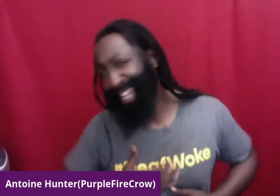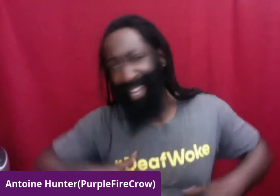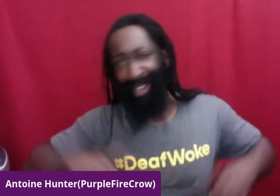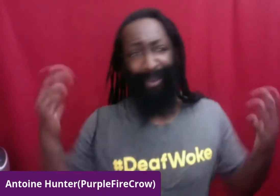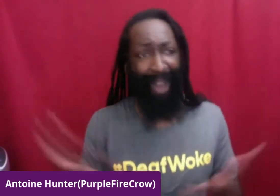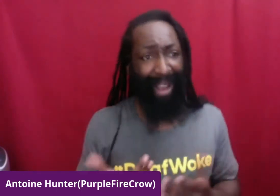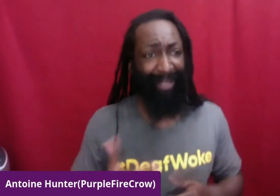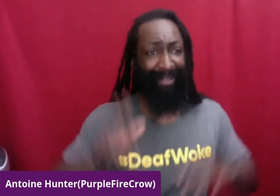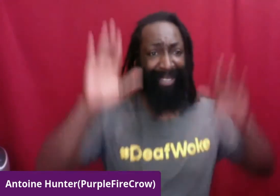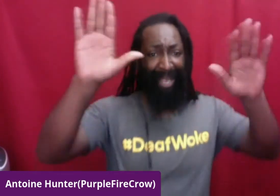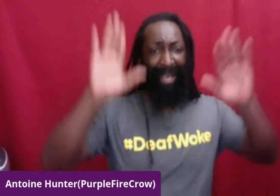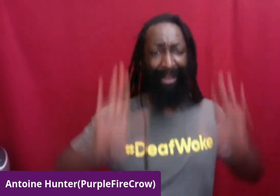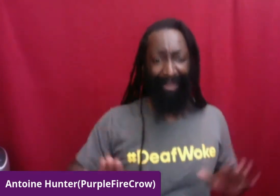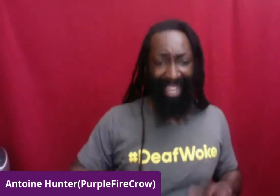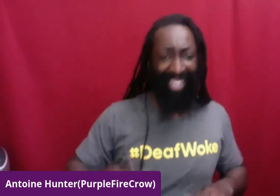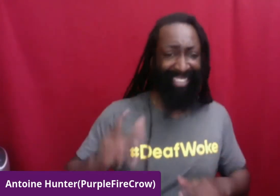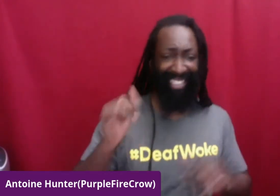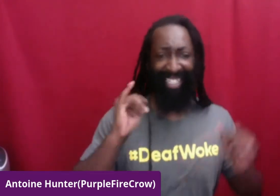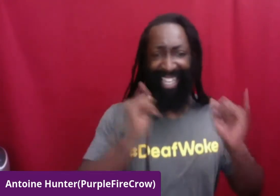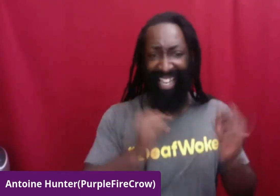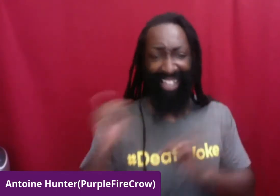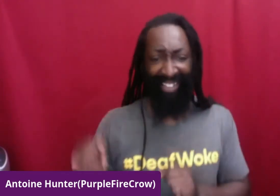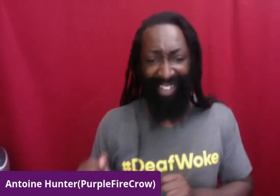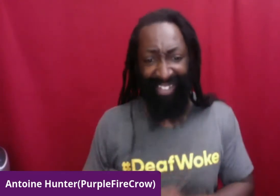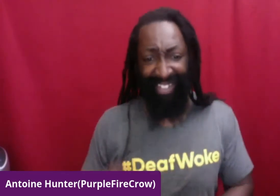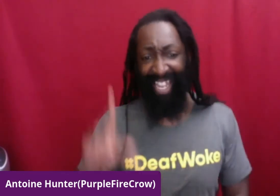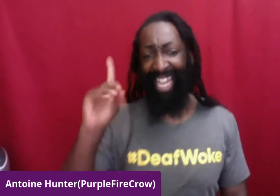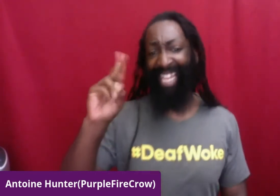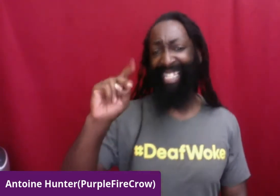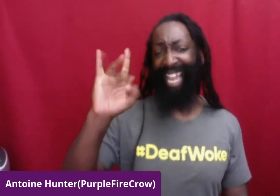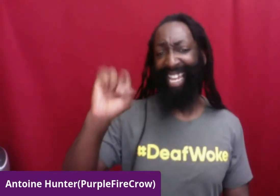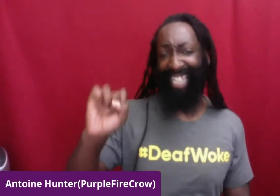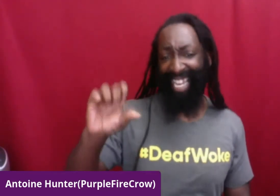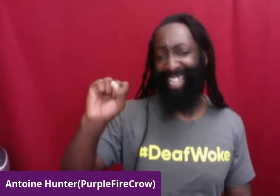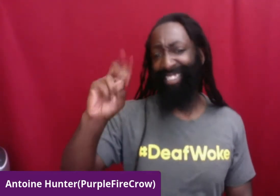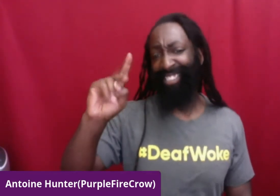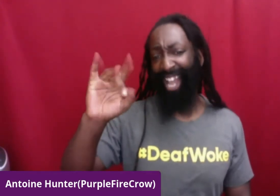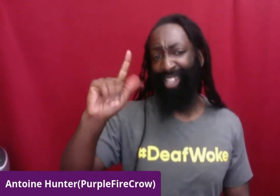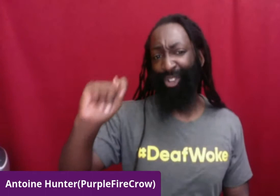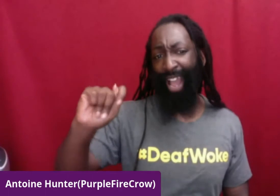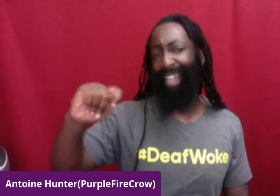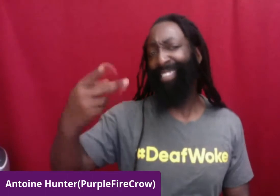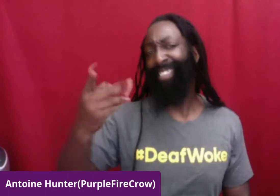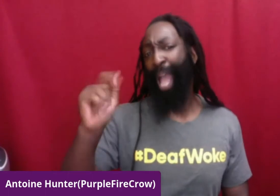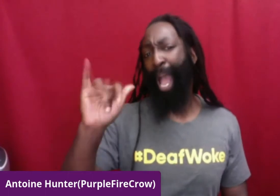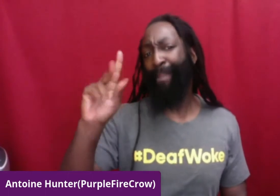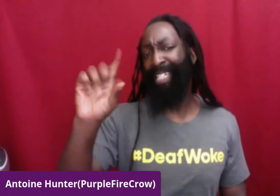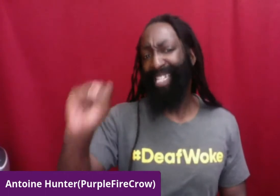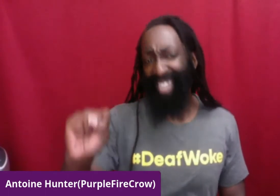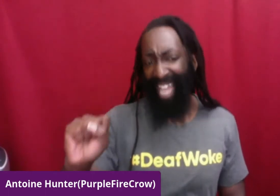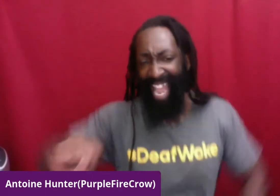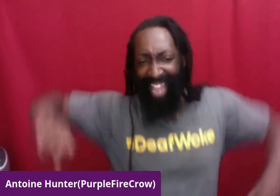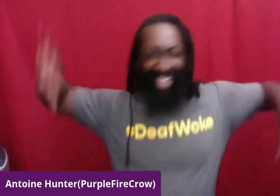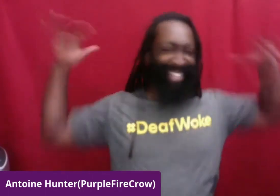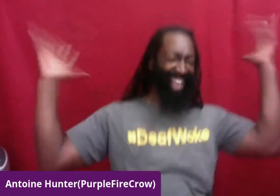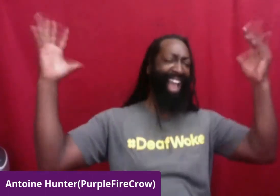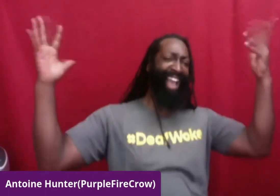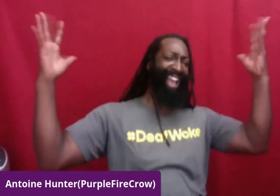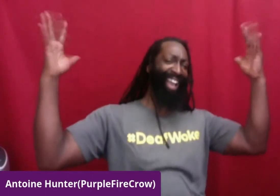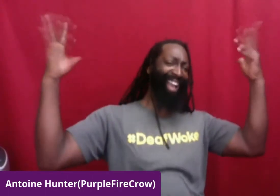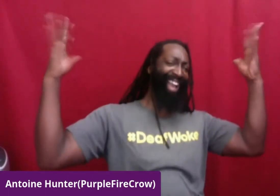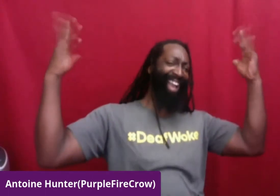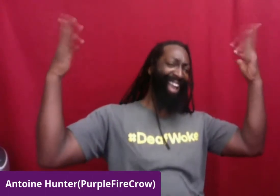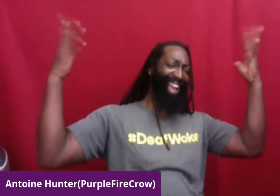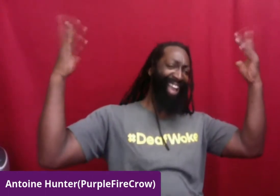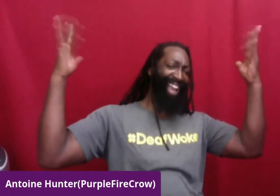Please, please, please. The amazing, the incredible, Miss Denise